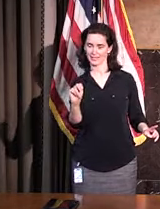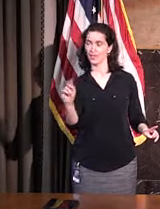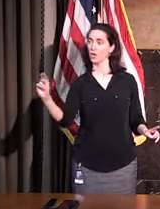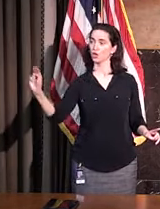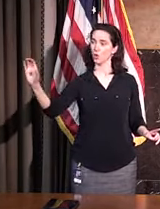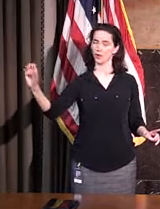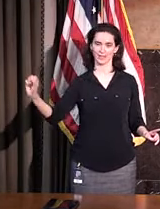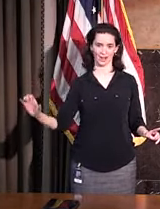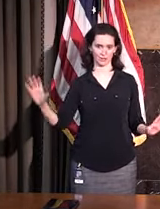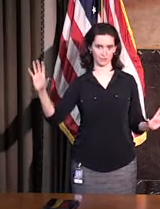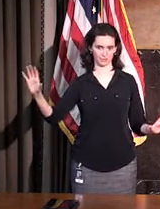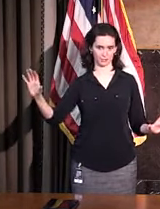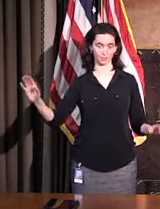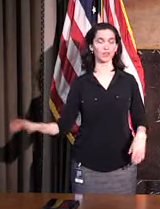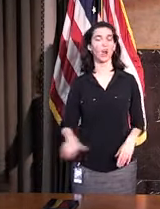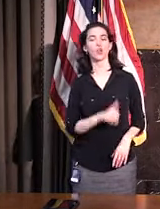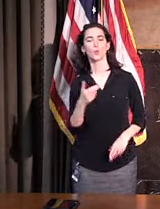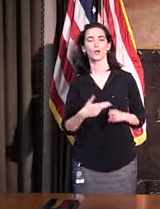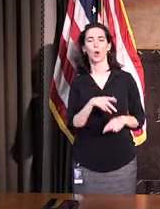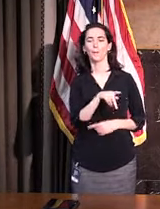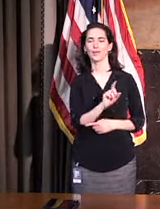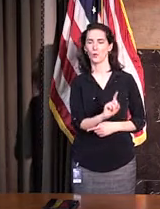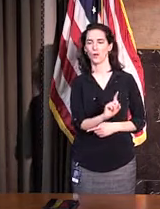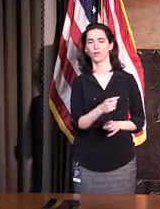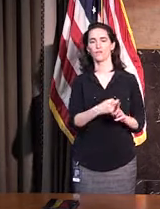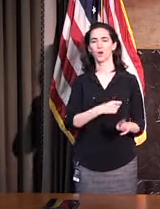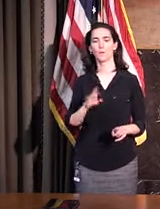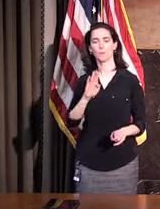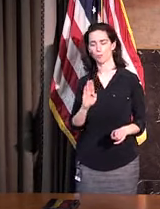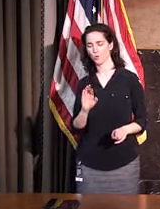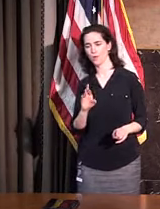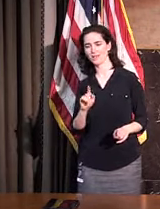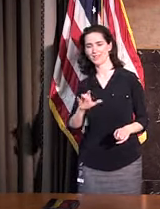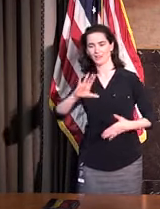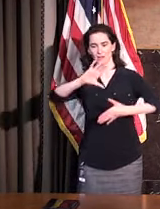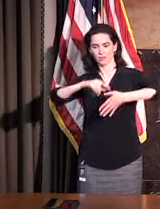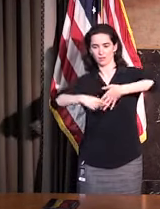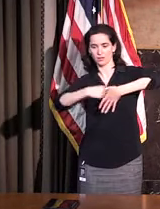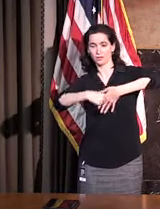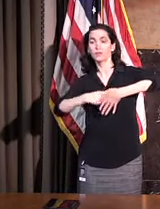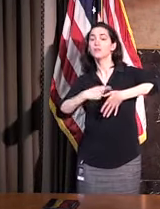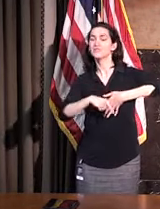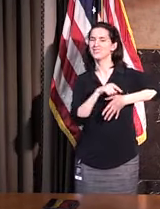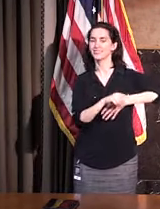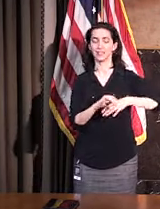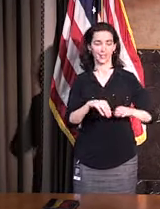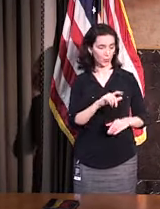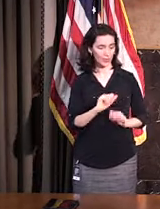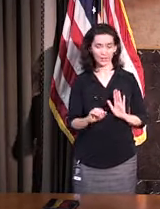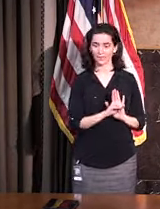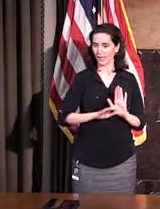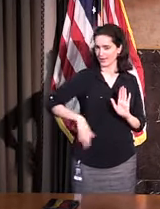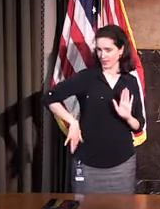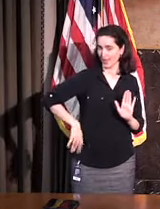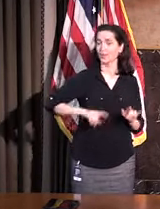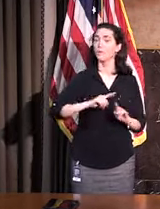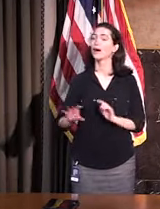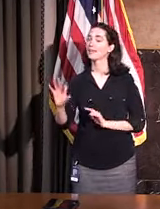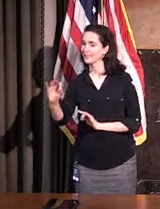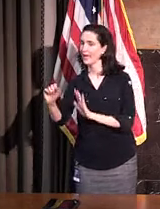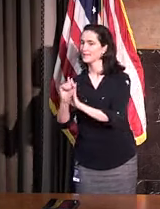Carolina. For the P1 variant or the Brazilian variant, we also have not identified it yet in Louisiana. It has been identified in